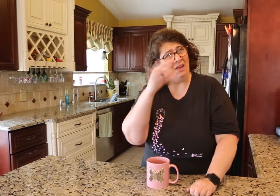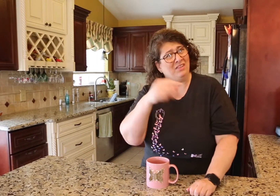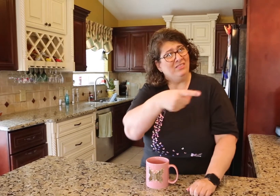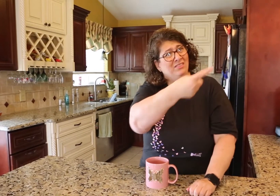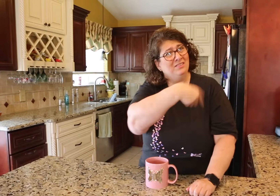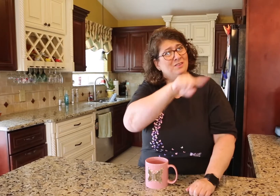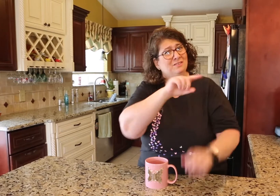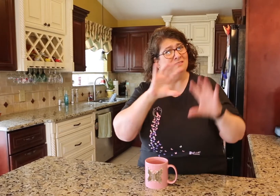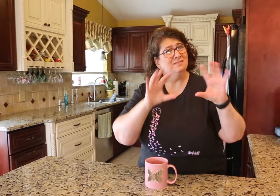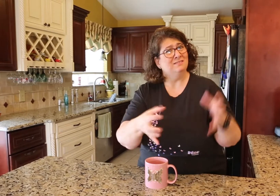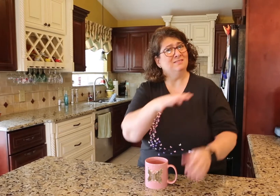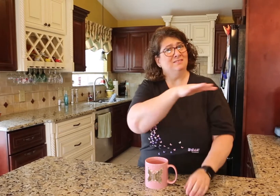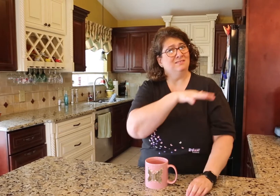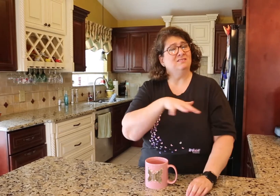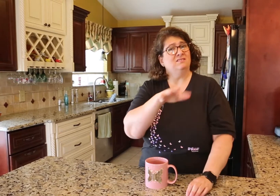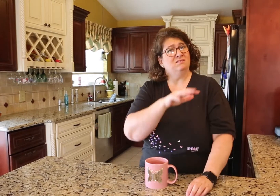I'm one of them.